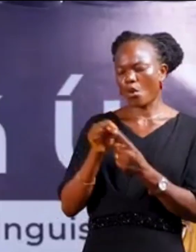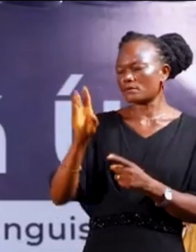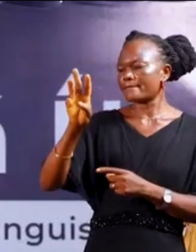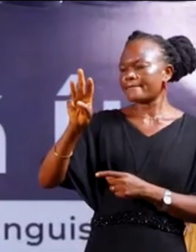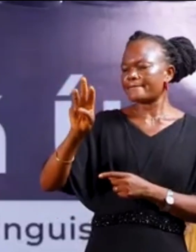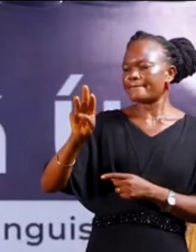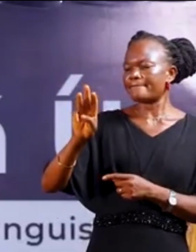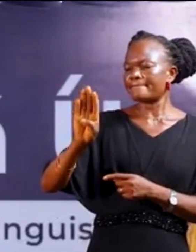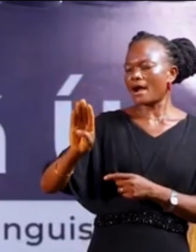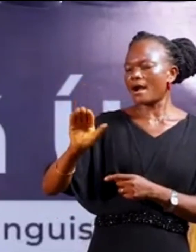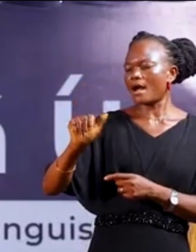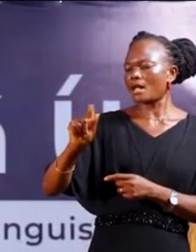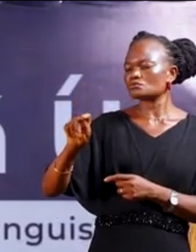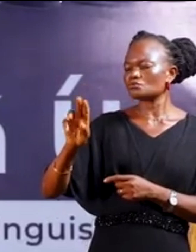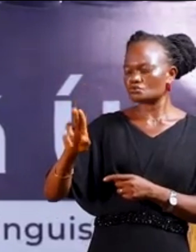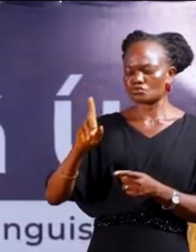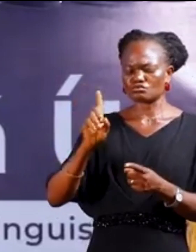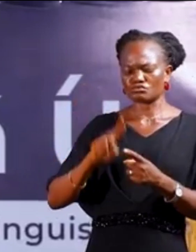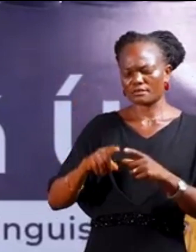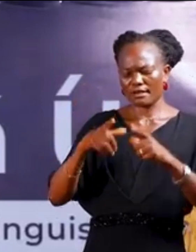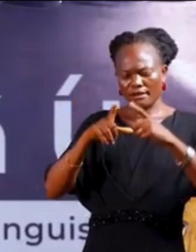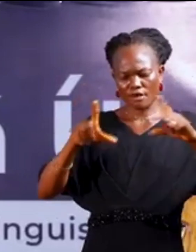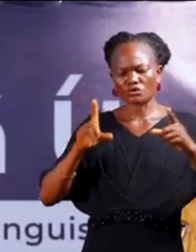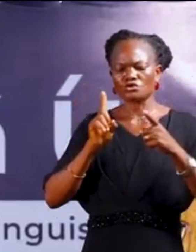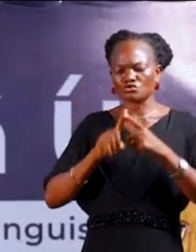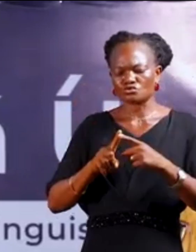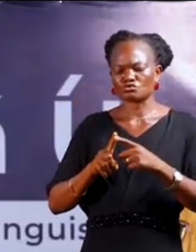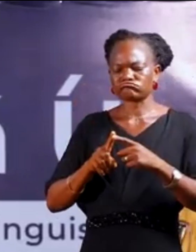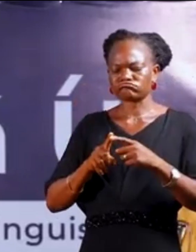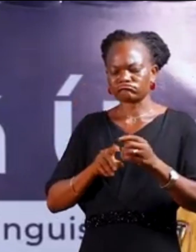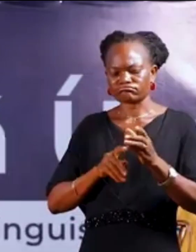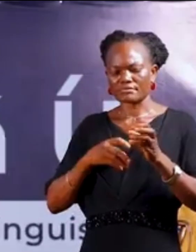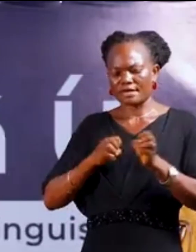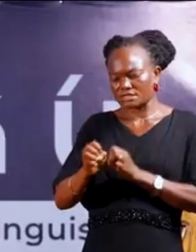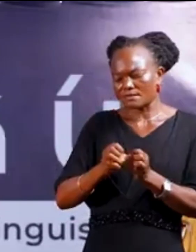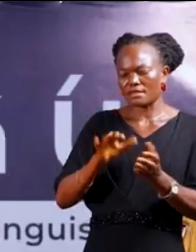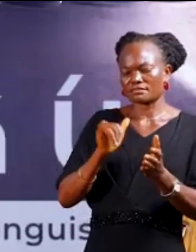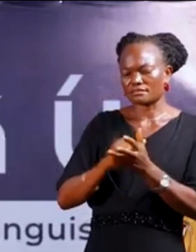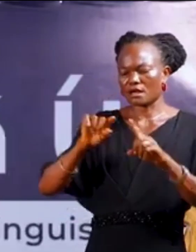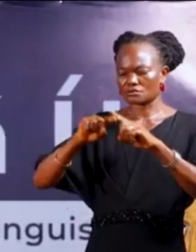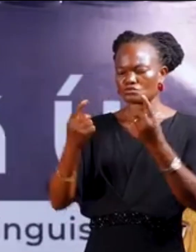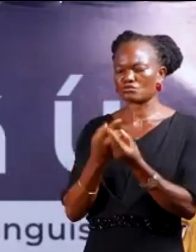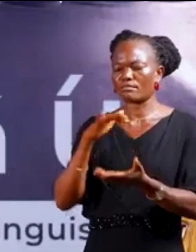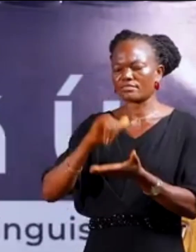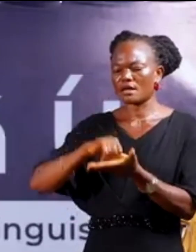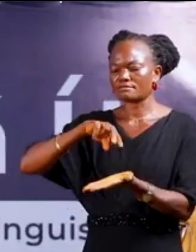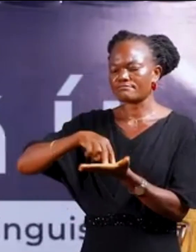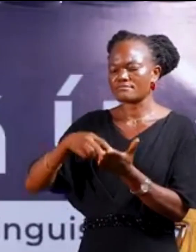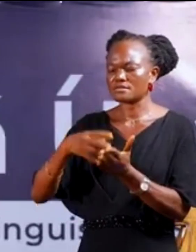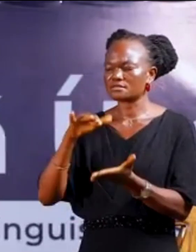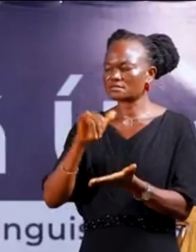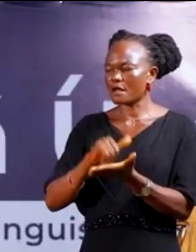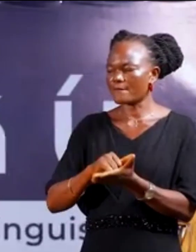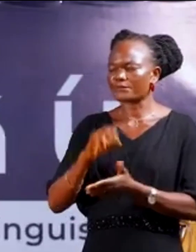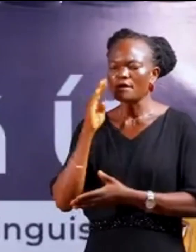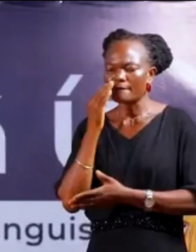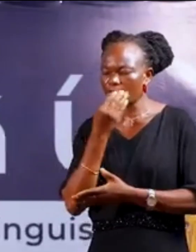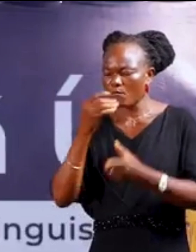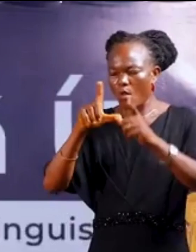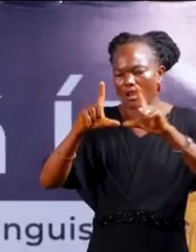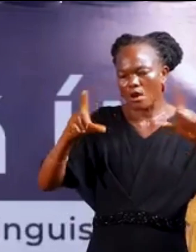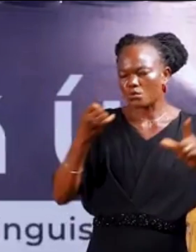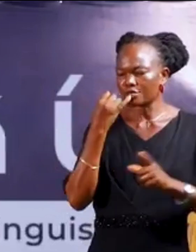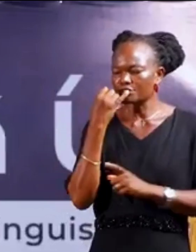as a linguistic, to describe a linguistic group. And that means that Igbo